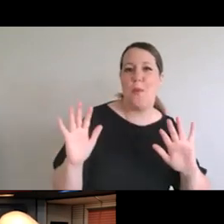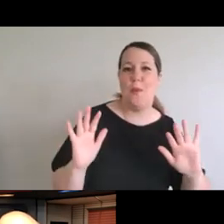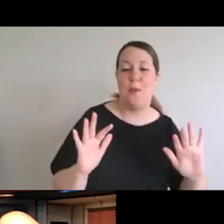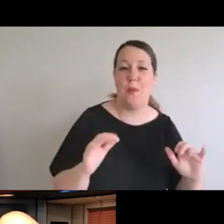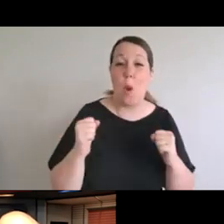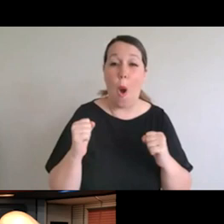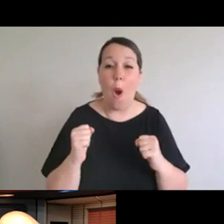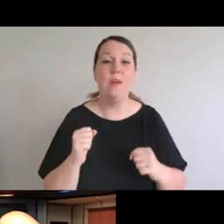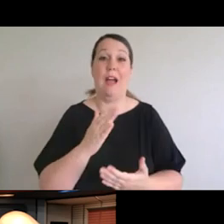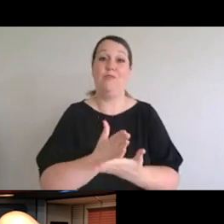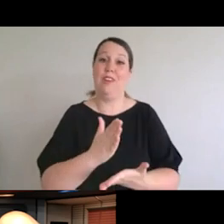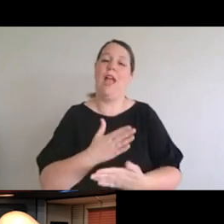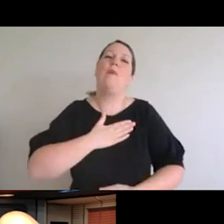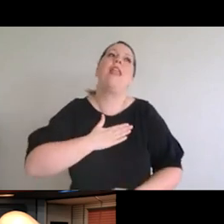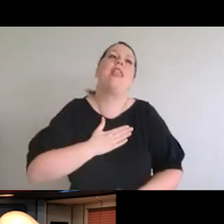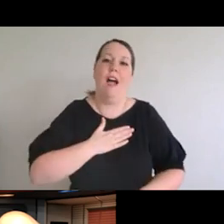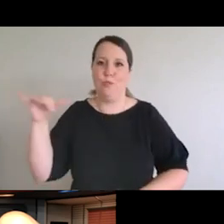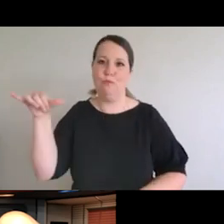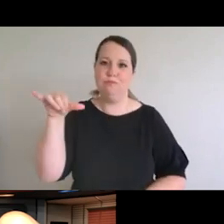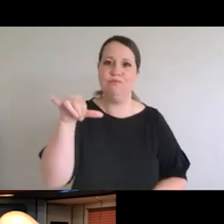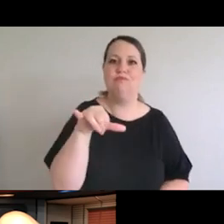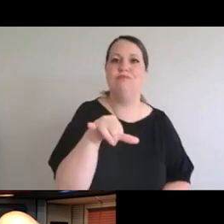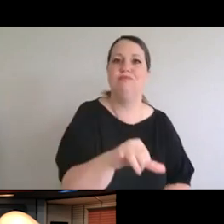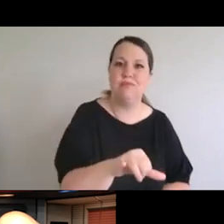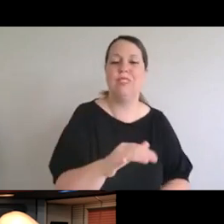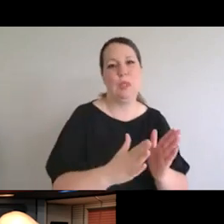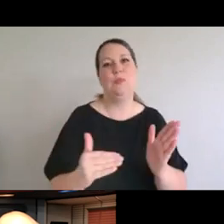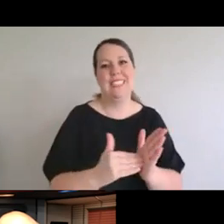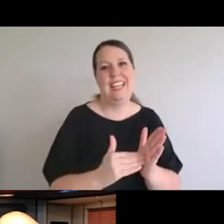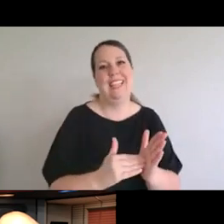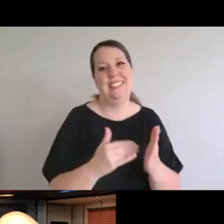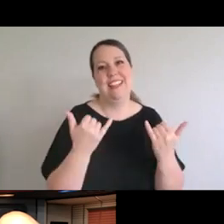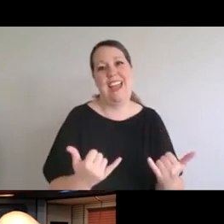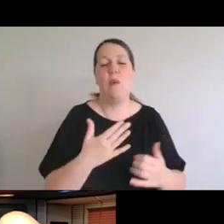people, to be able to speak to you directly and in person.